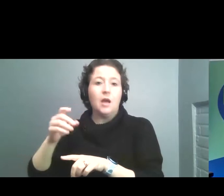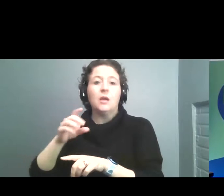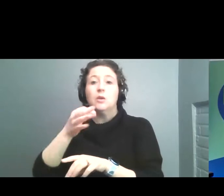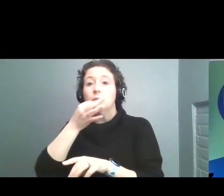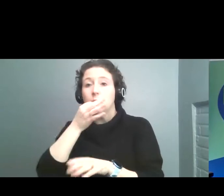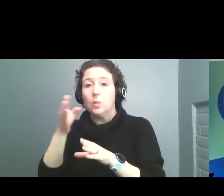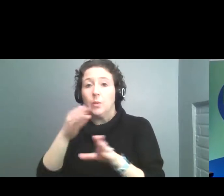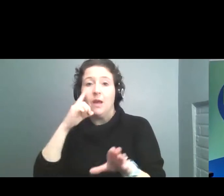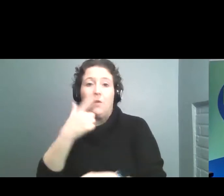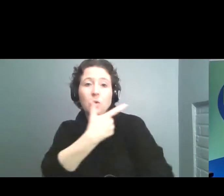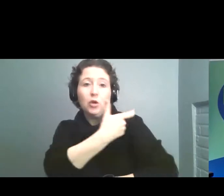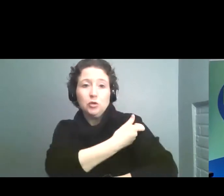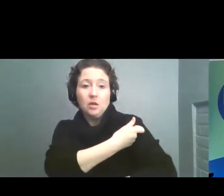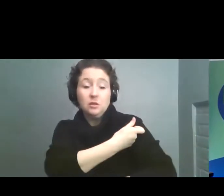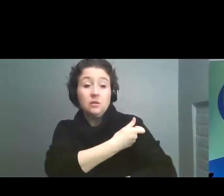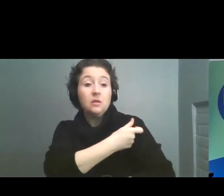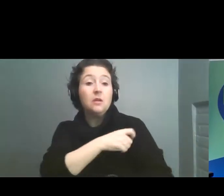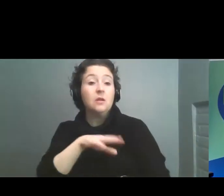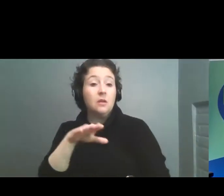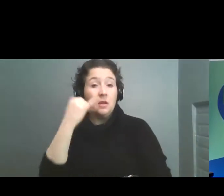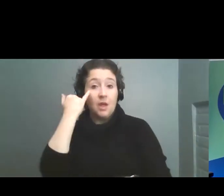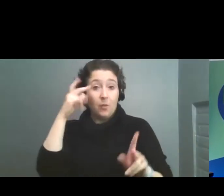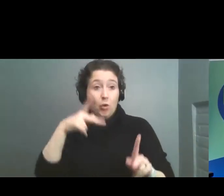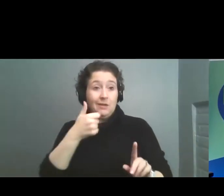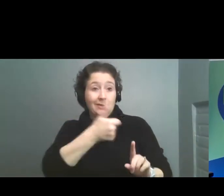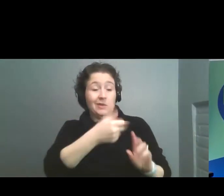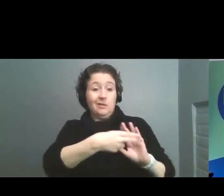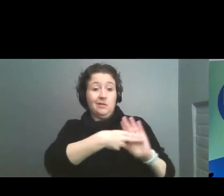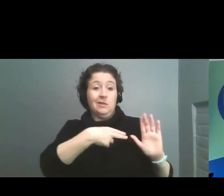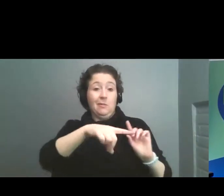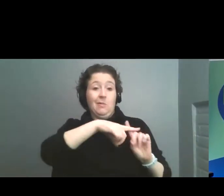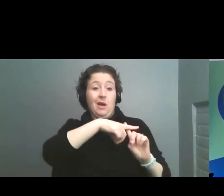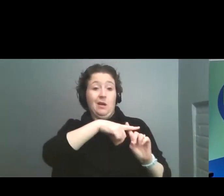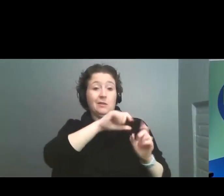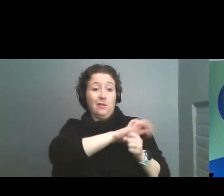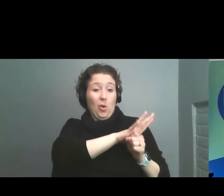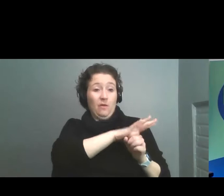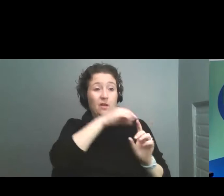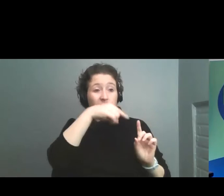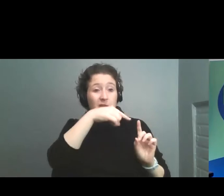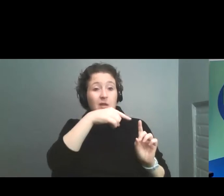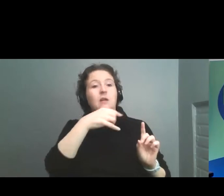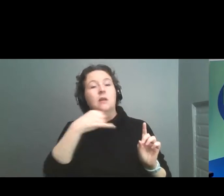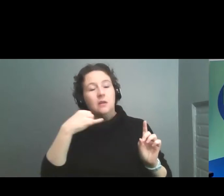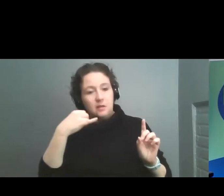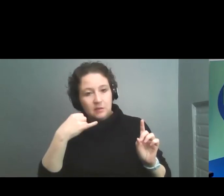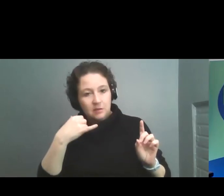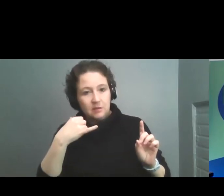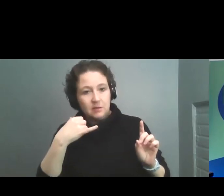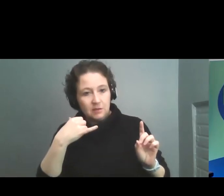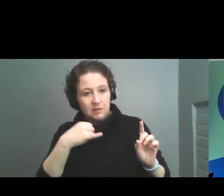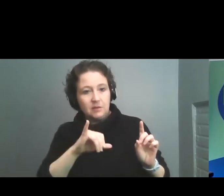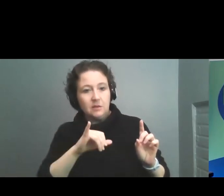planning. Know that individuals testing positive for COVID-19 in Scott County will still be contacted to be